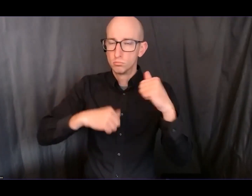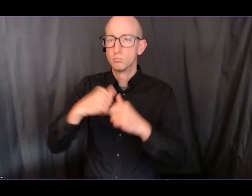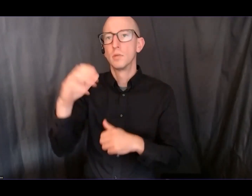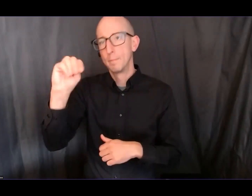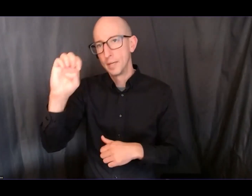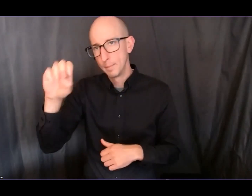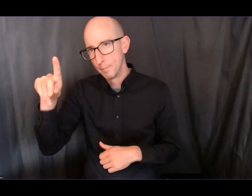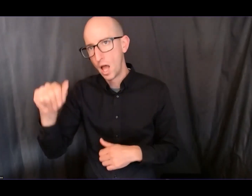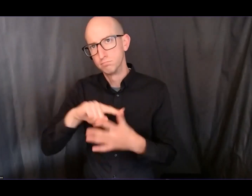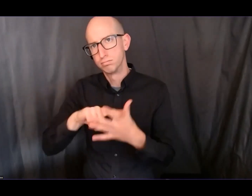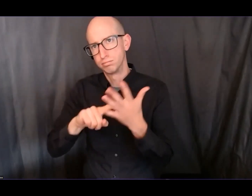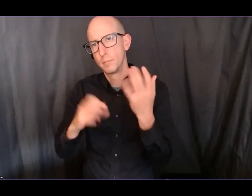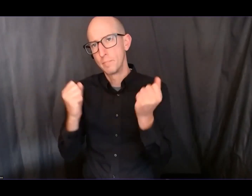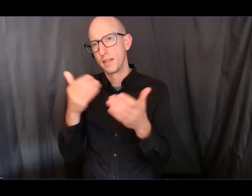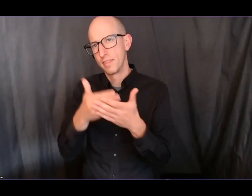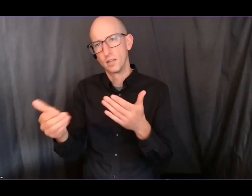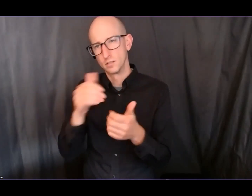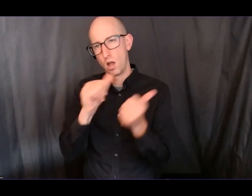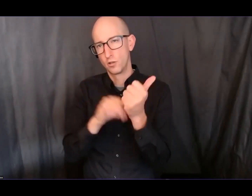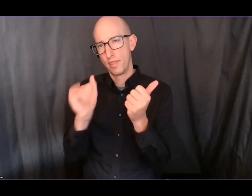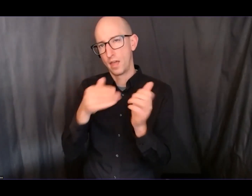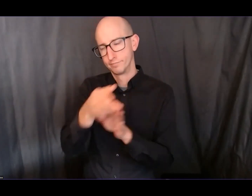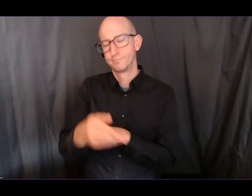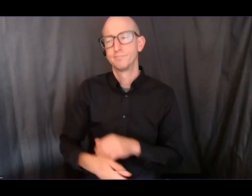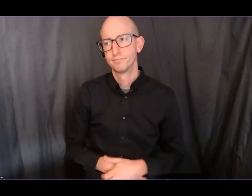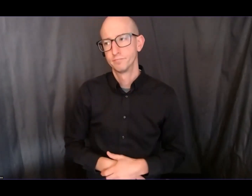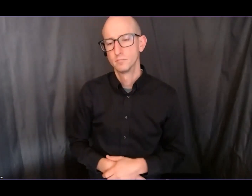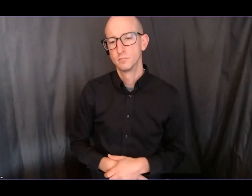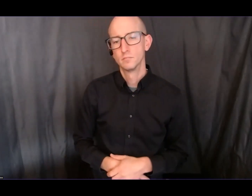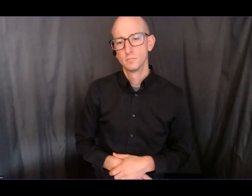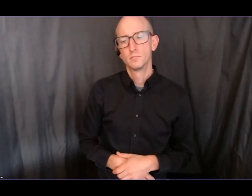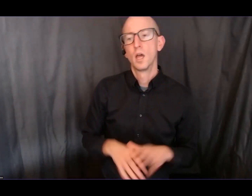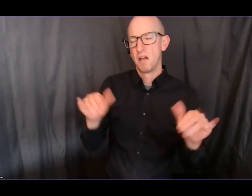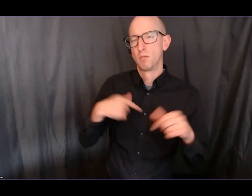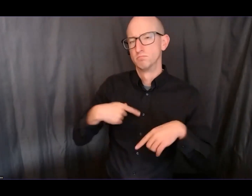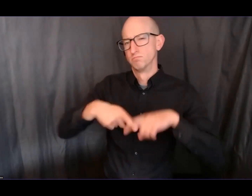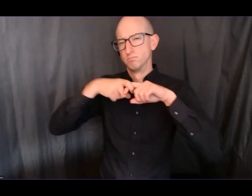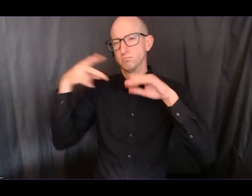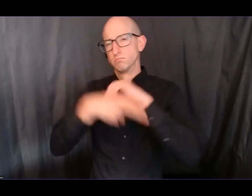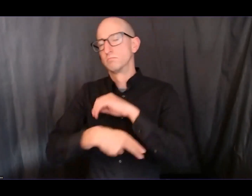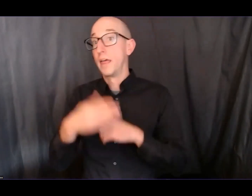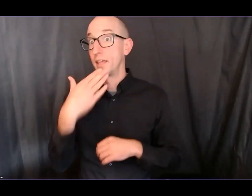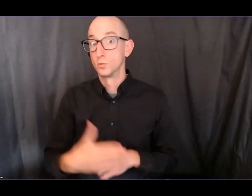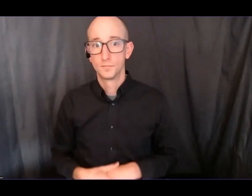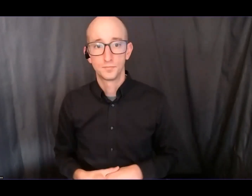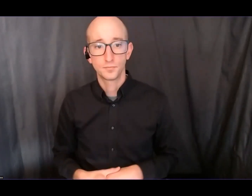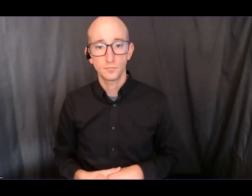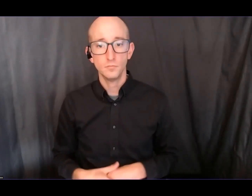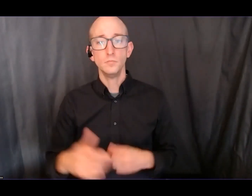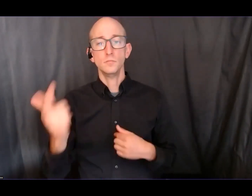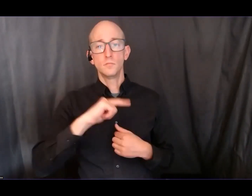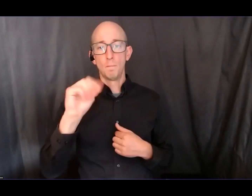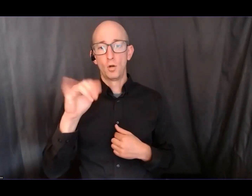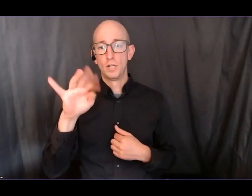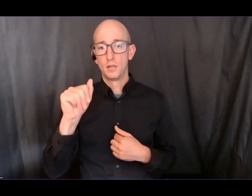that vein. But yeah, I'll stop there. Thanks. Yeah, thank you. I think that